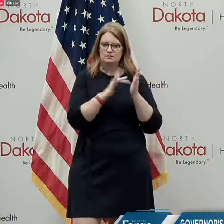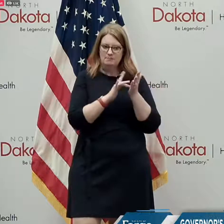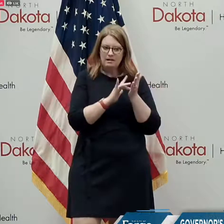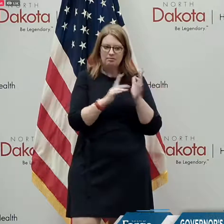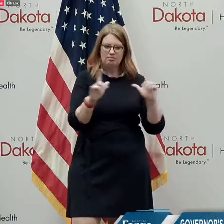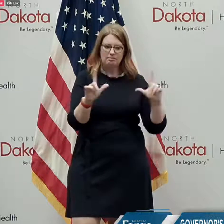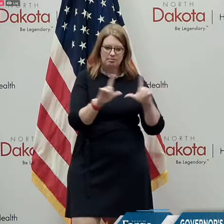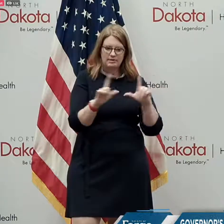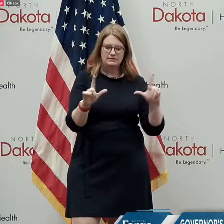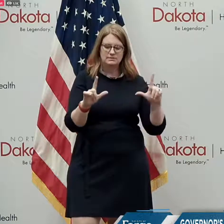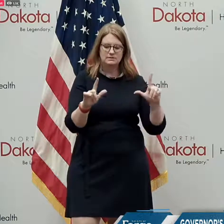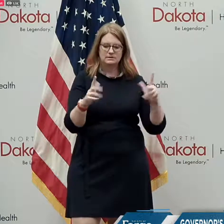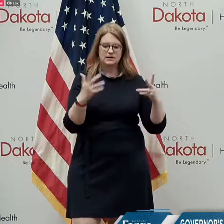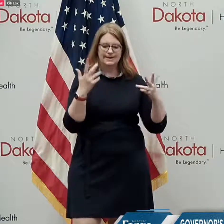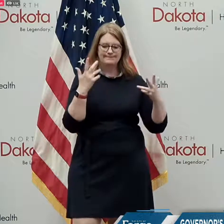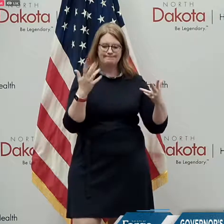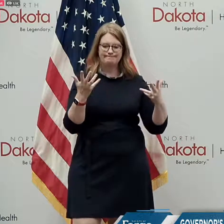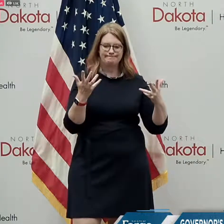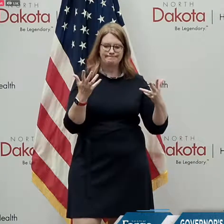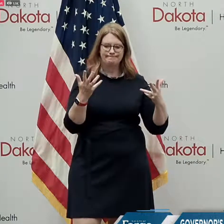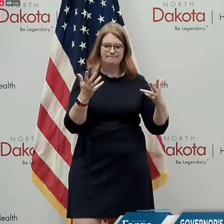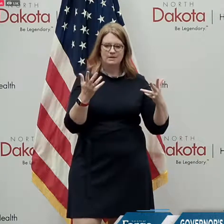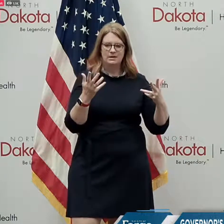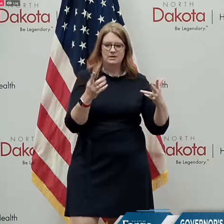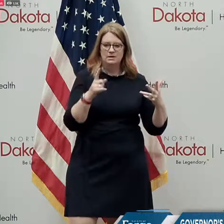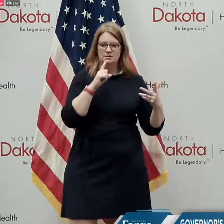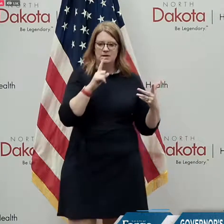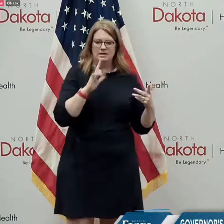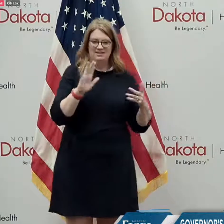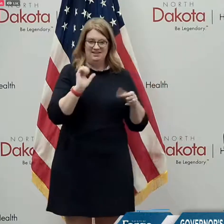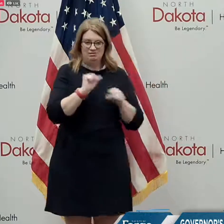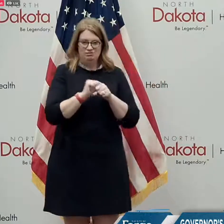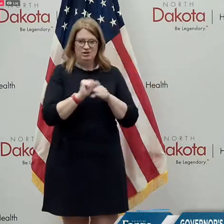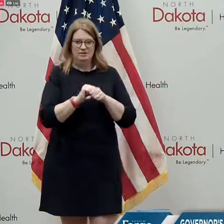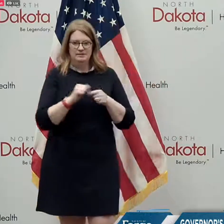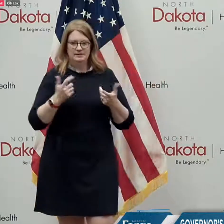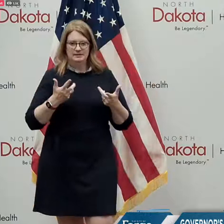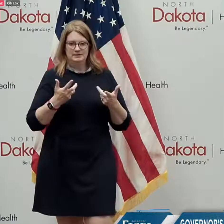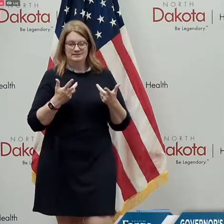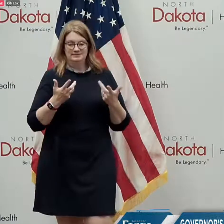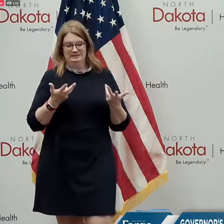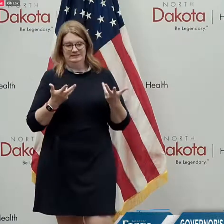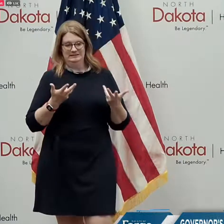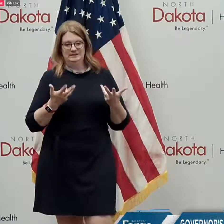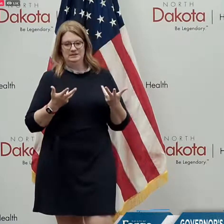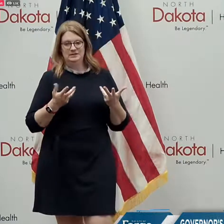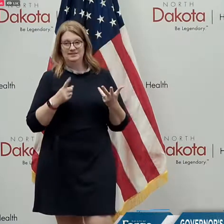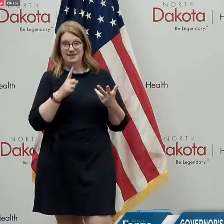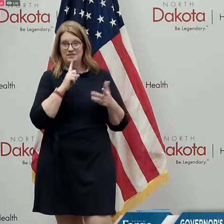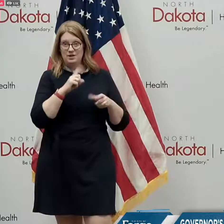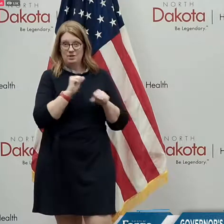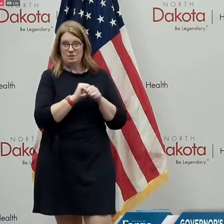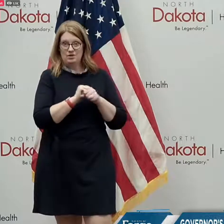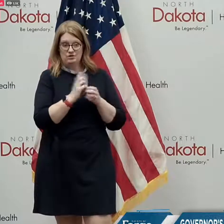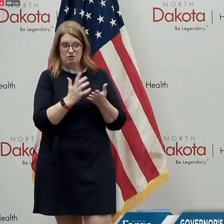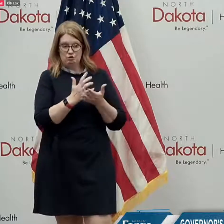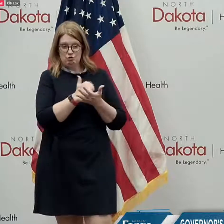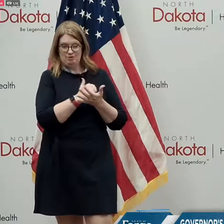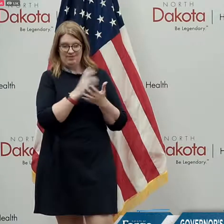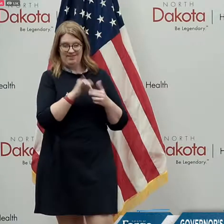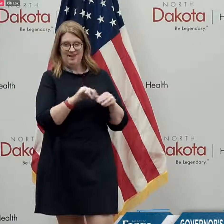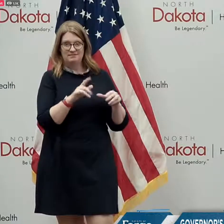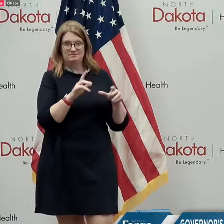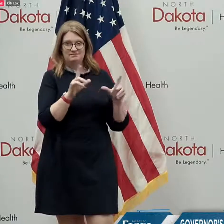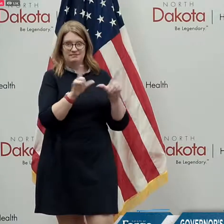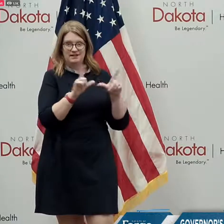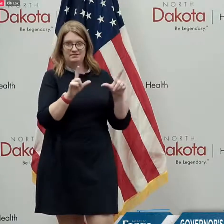licenses and are in a position where they want to, and that medical license which they've worked and they've earned, and that's